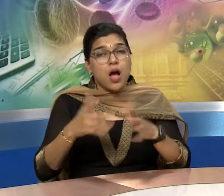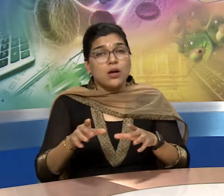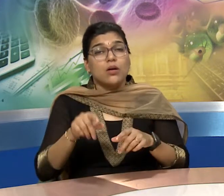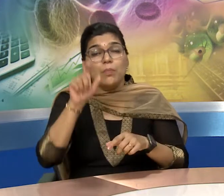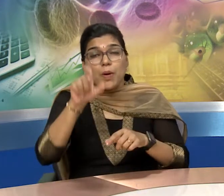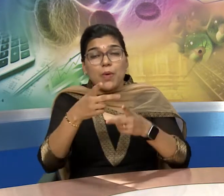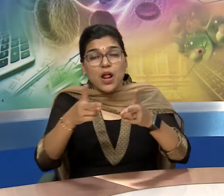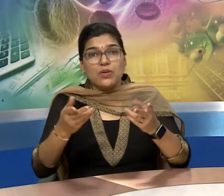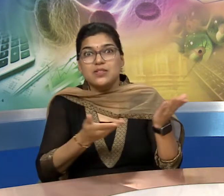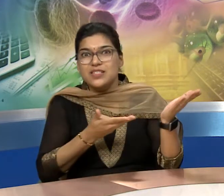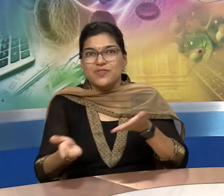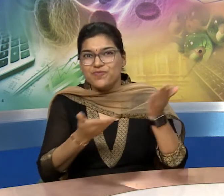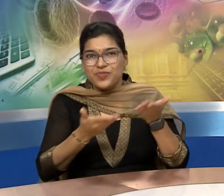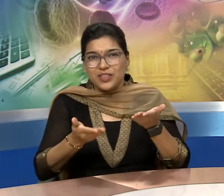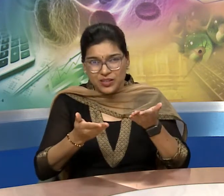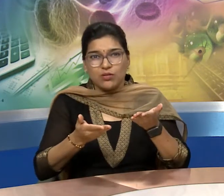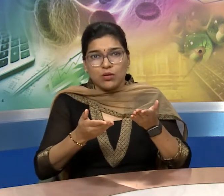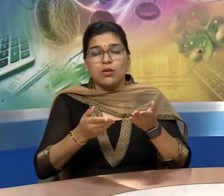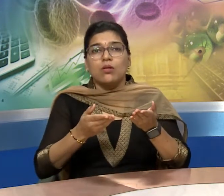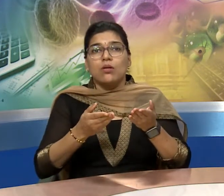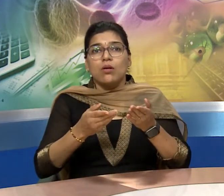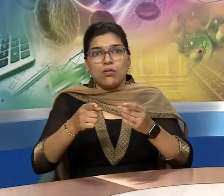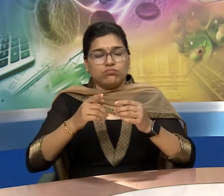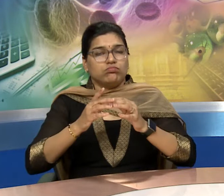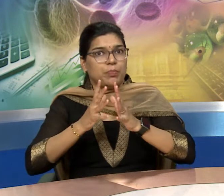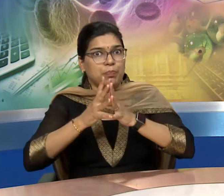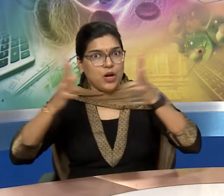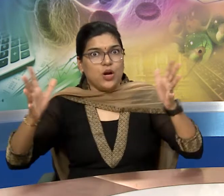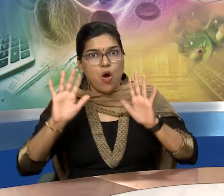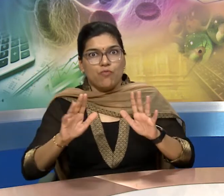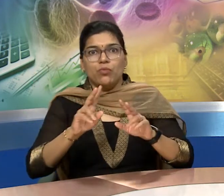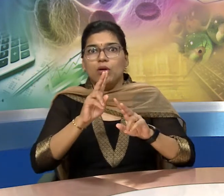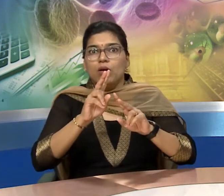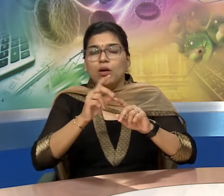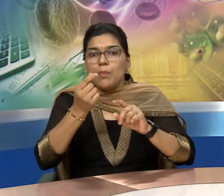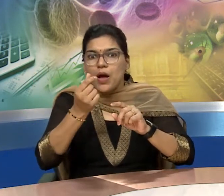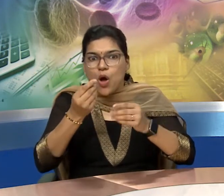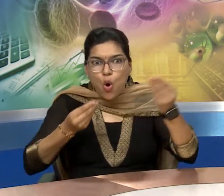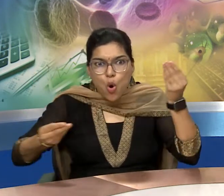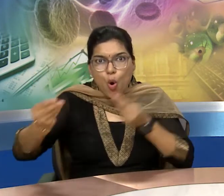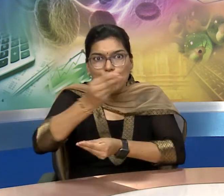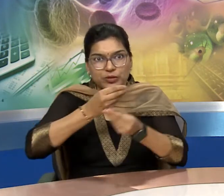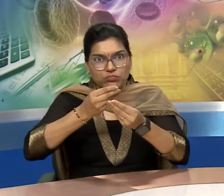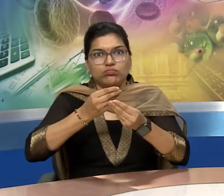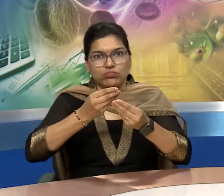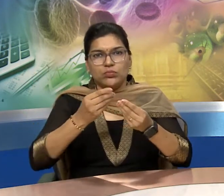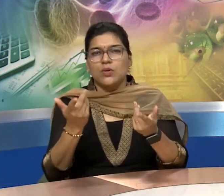information or the topic for which we need information, so we can particularly look for that